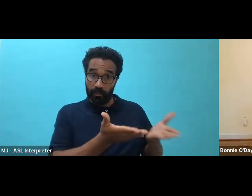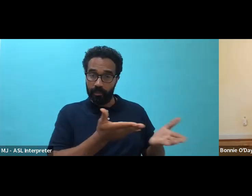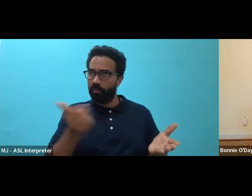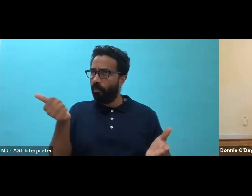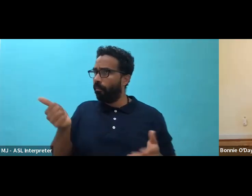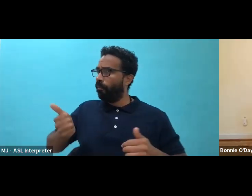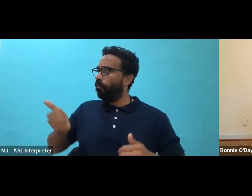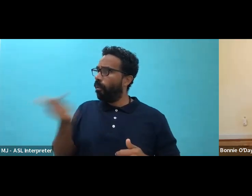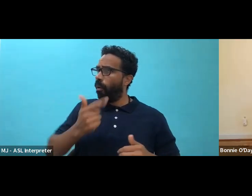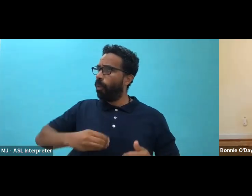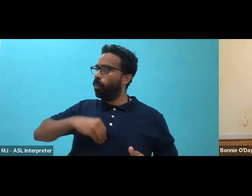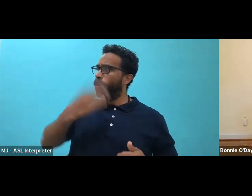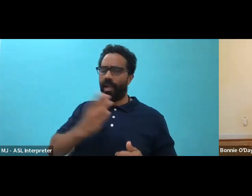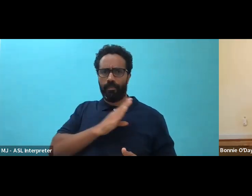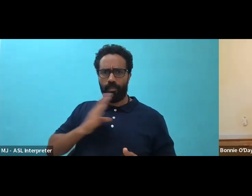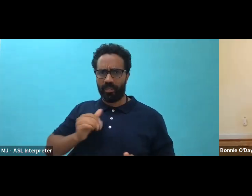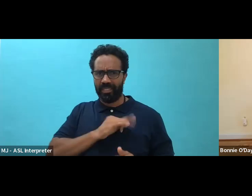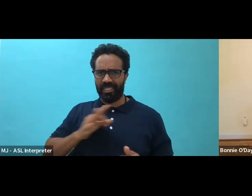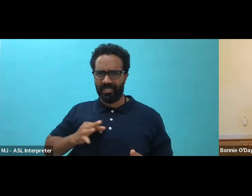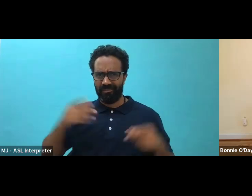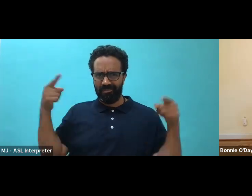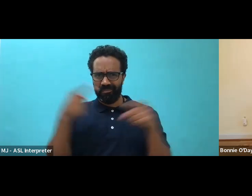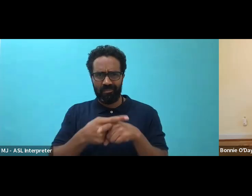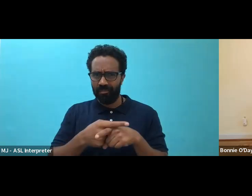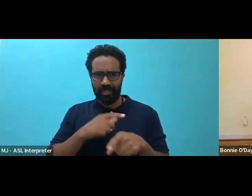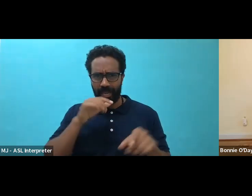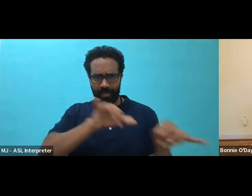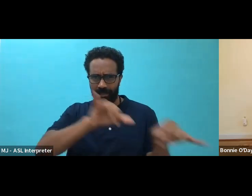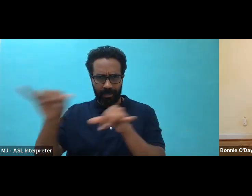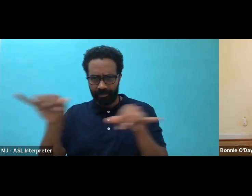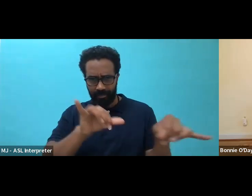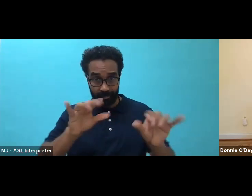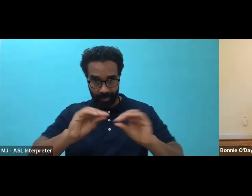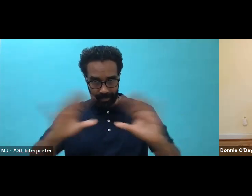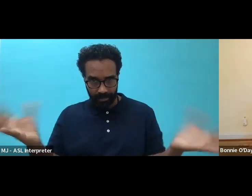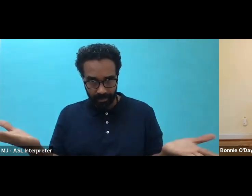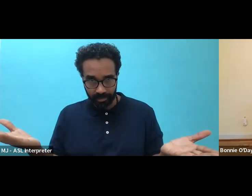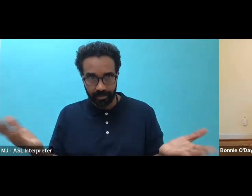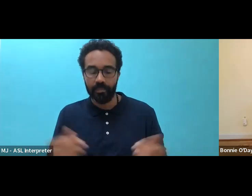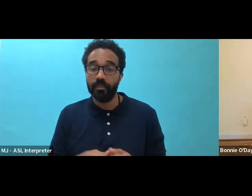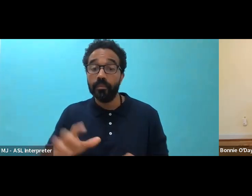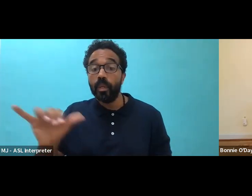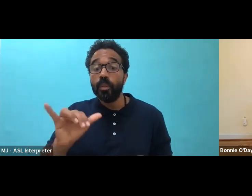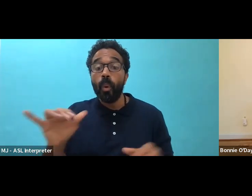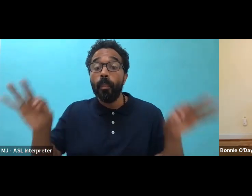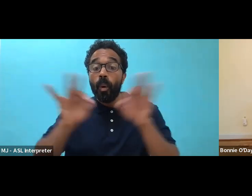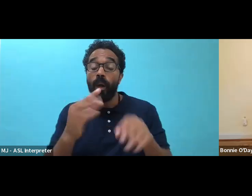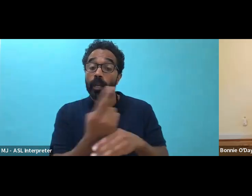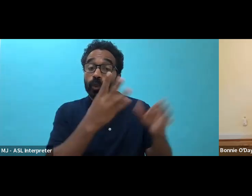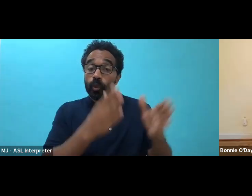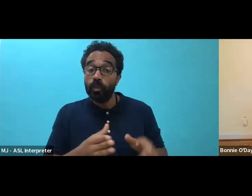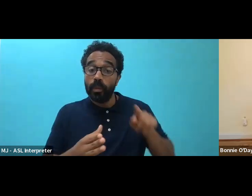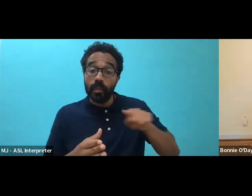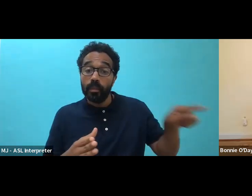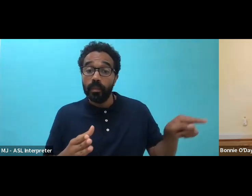obvious. It also means that consumers help to decide what's important, what kinds of services the